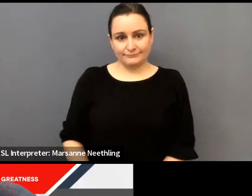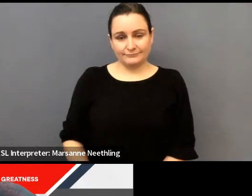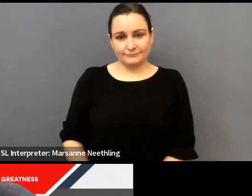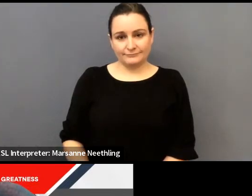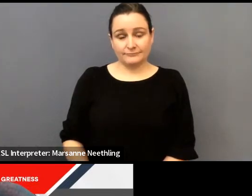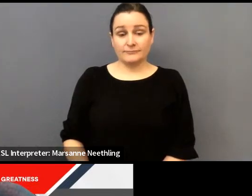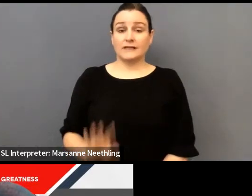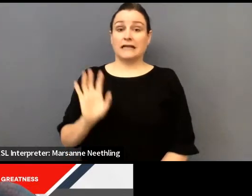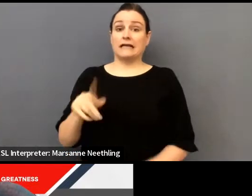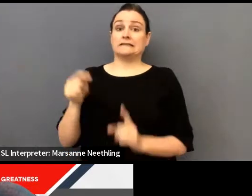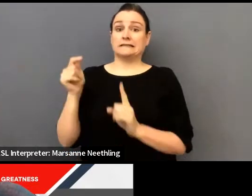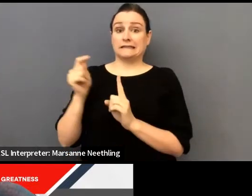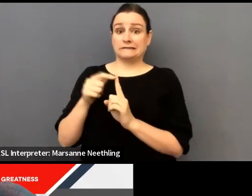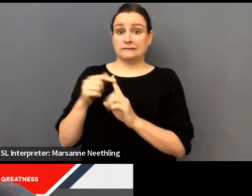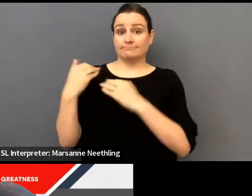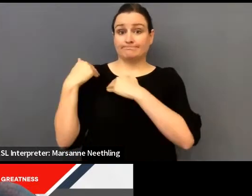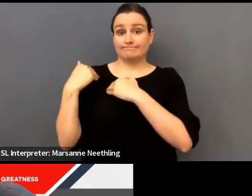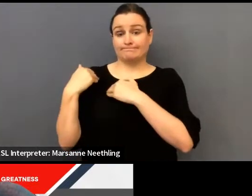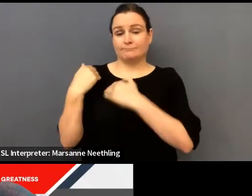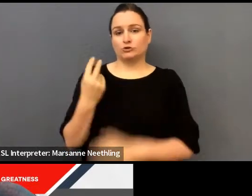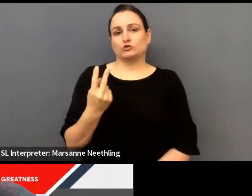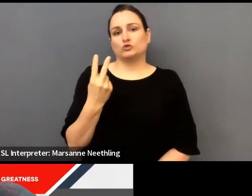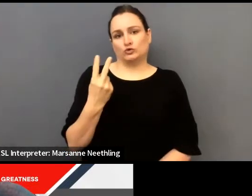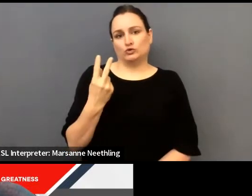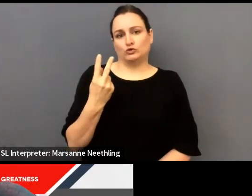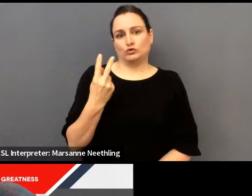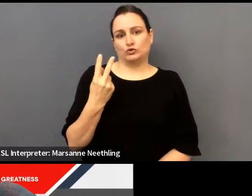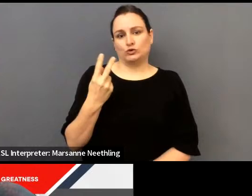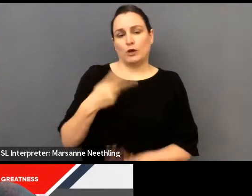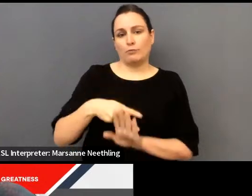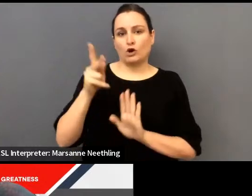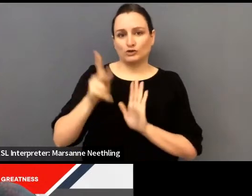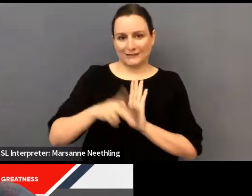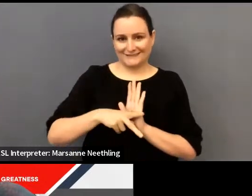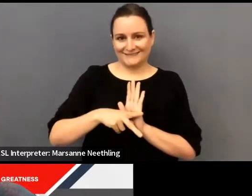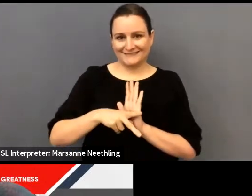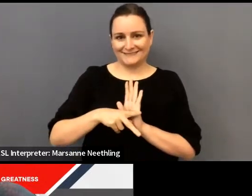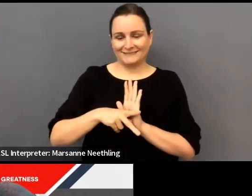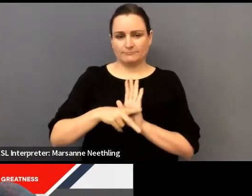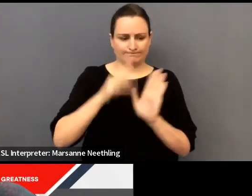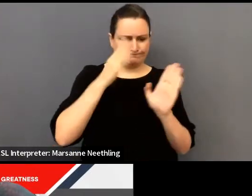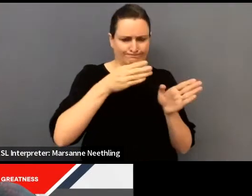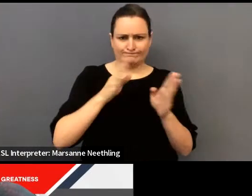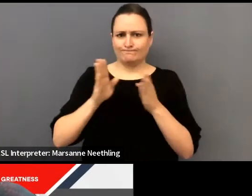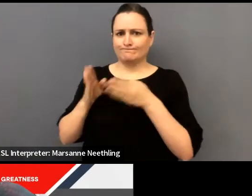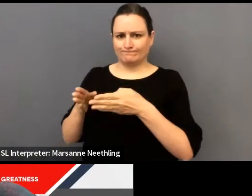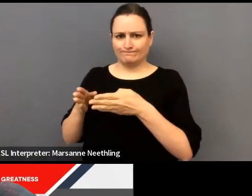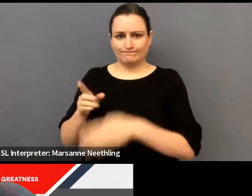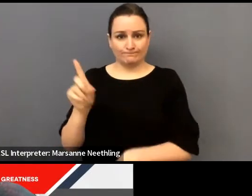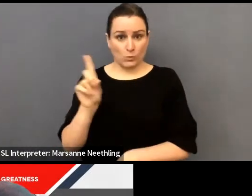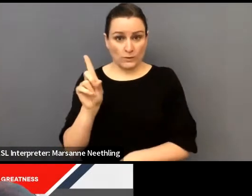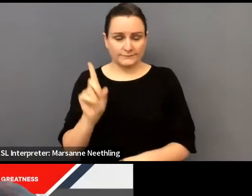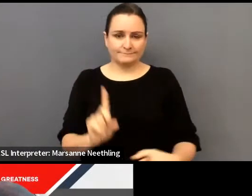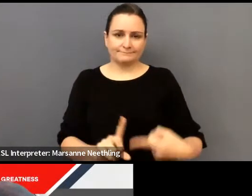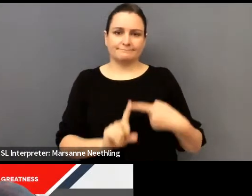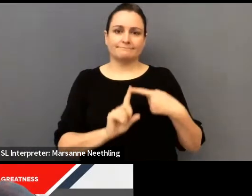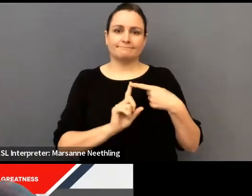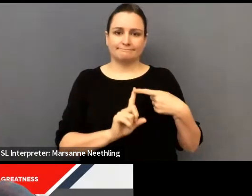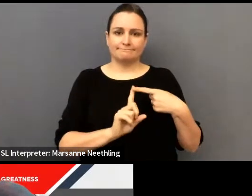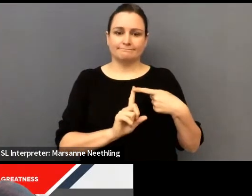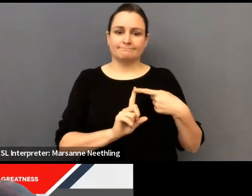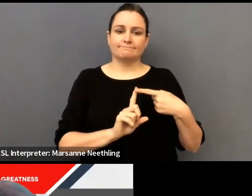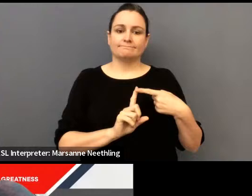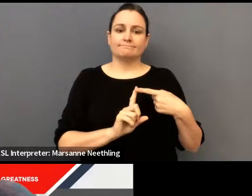projects that Miranda or Marcia set herself to achieve. One is to